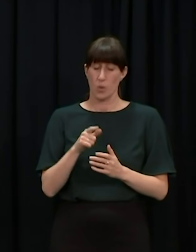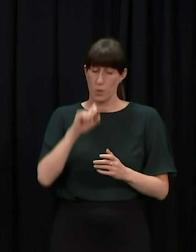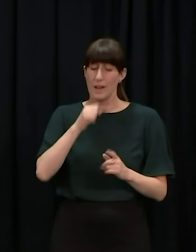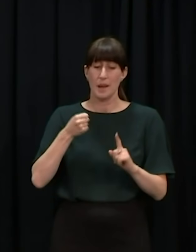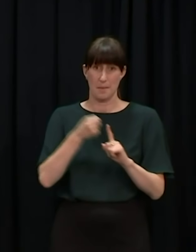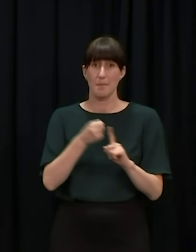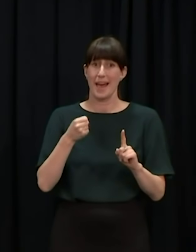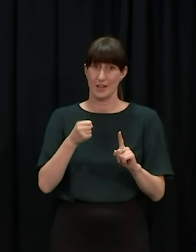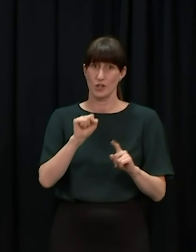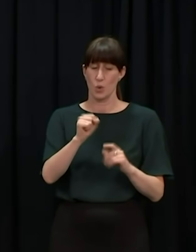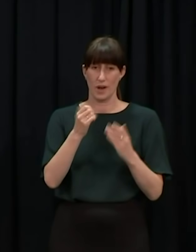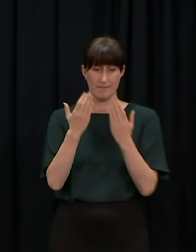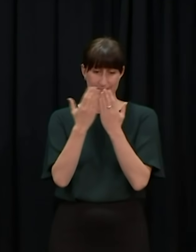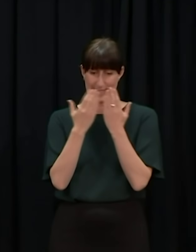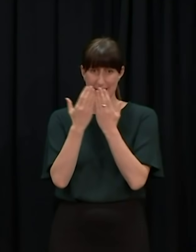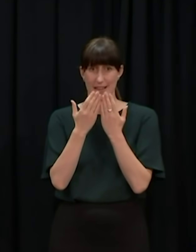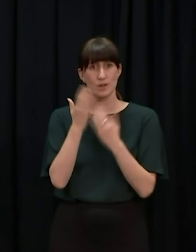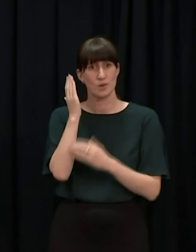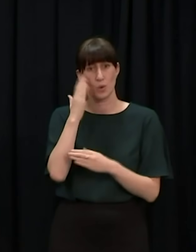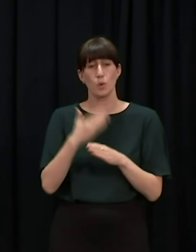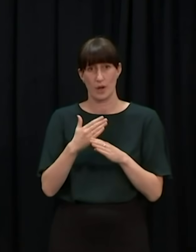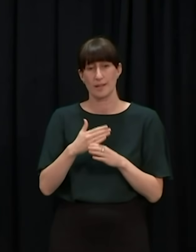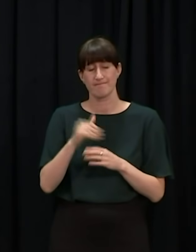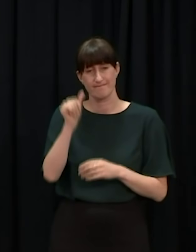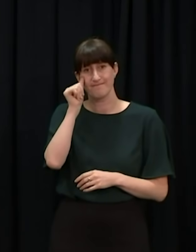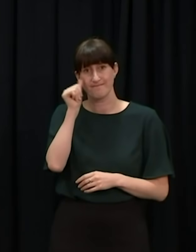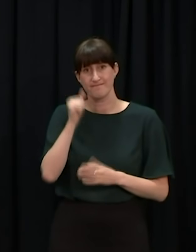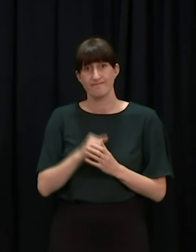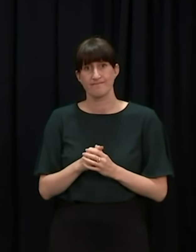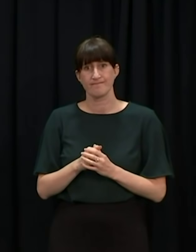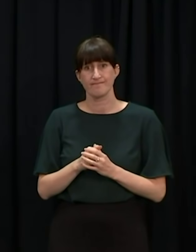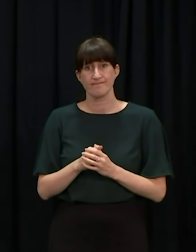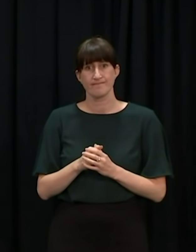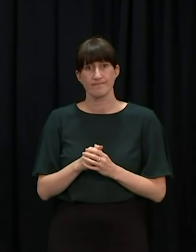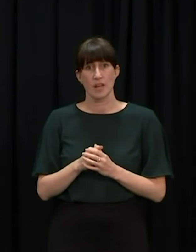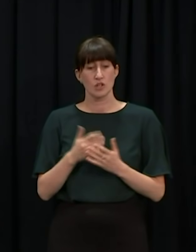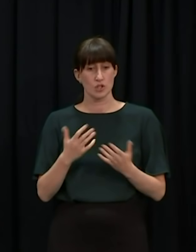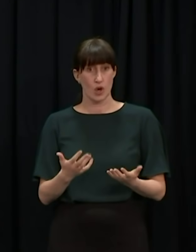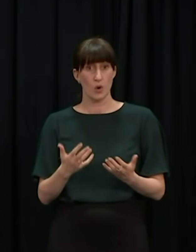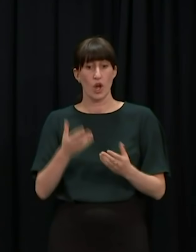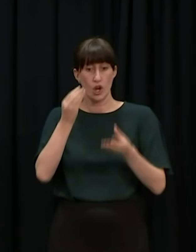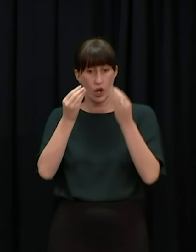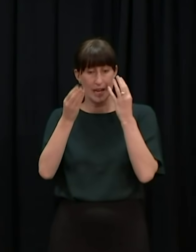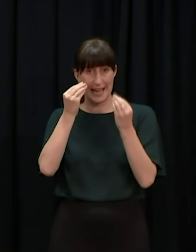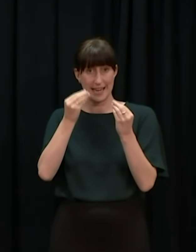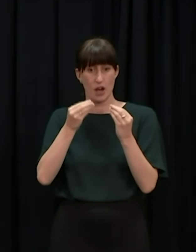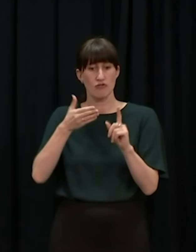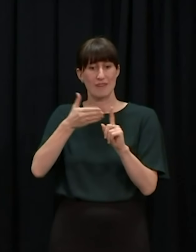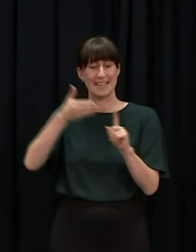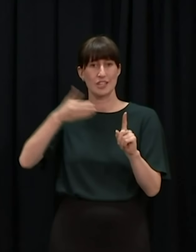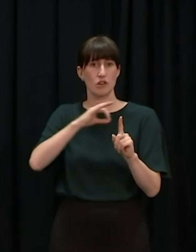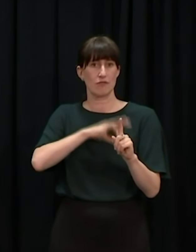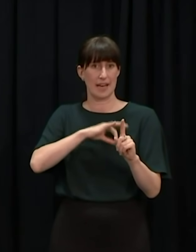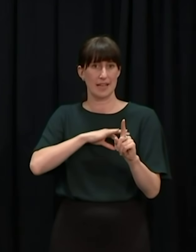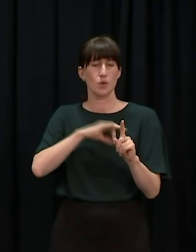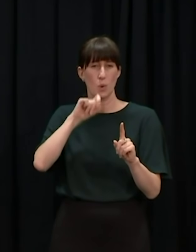on their studies. I'm increasing the entitlement that Auckland students will get to learning recognition credits for the NCEA as a result of